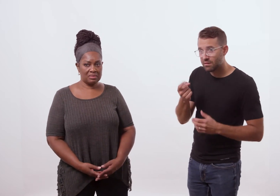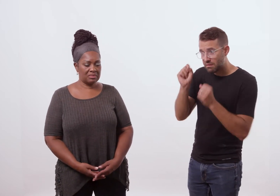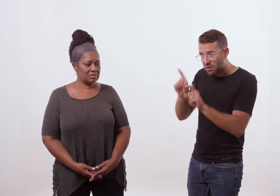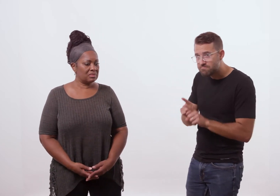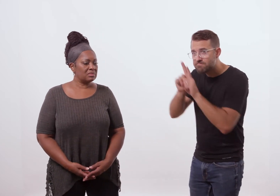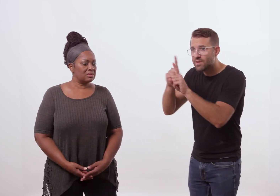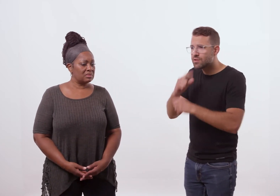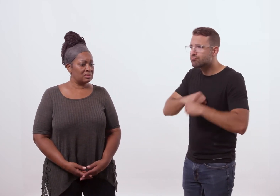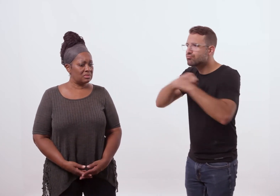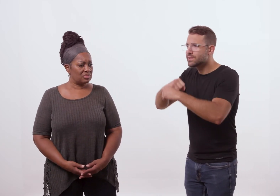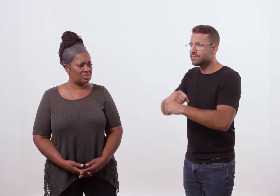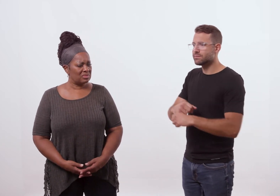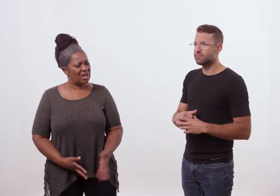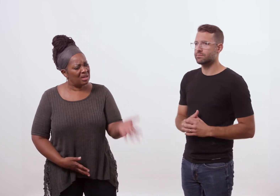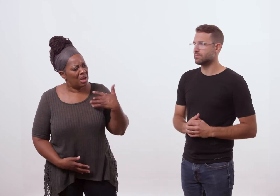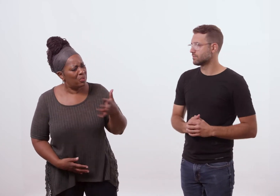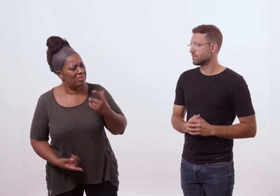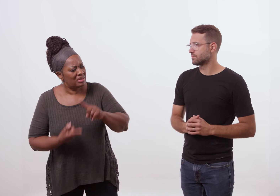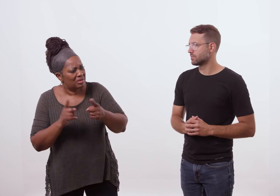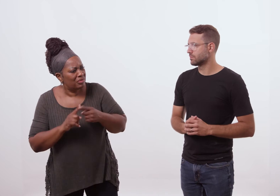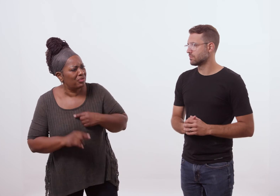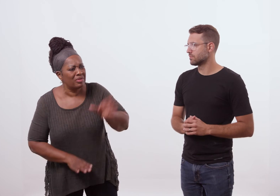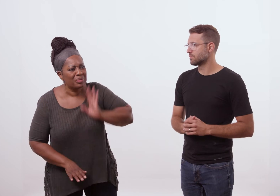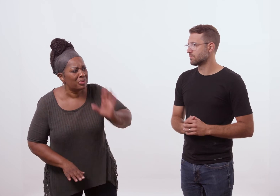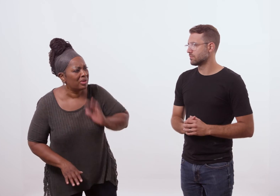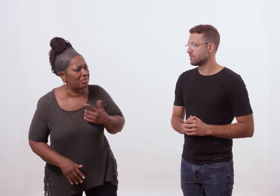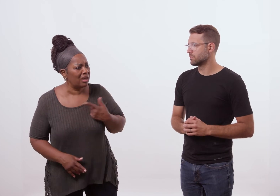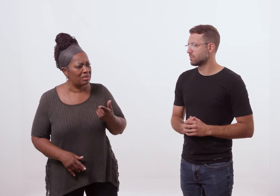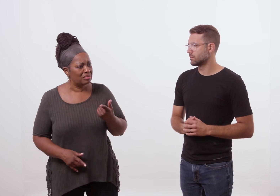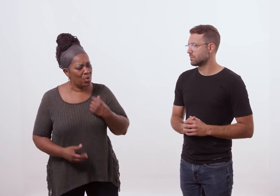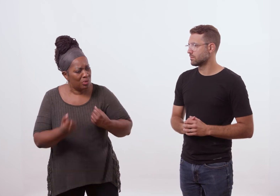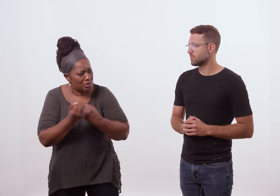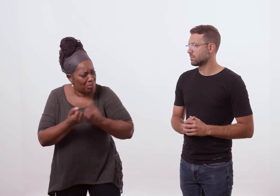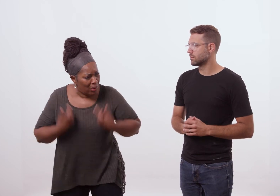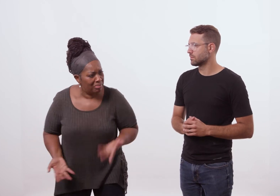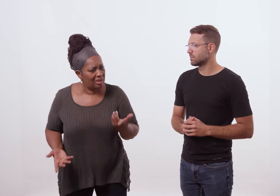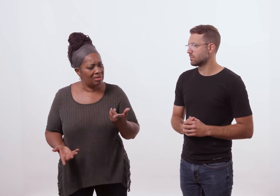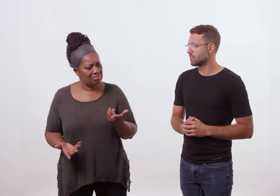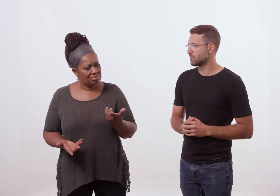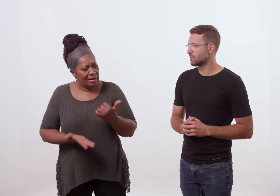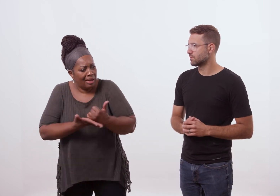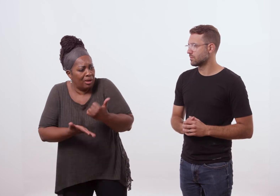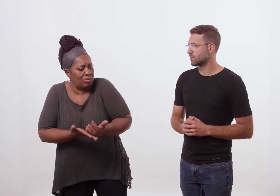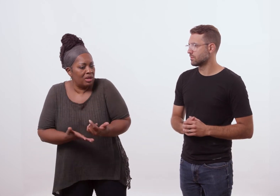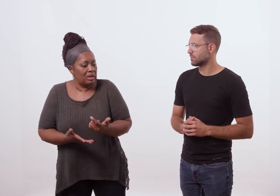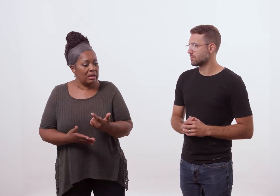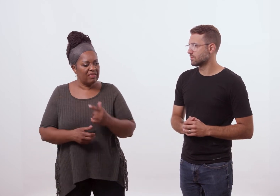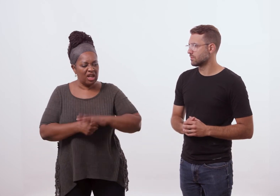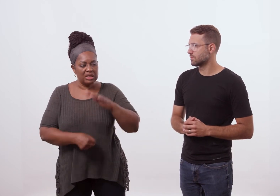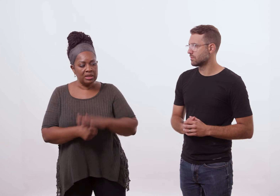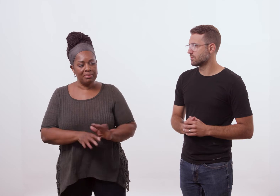guardian. Come with me as my oldest friend. As one who will give aid if needed, and as one who will keep their